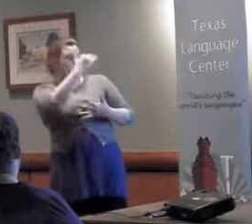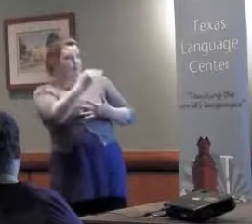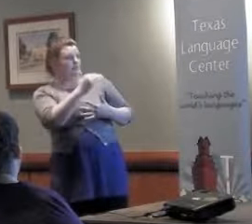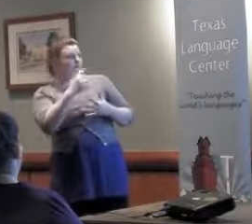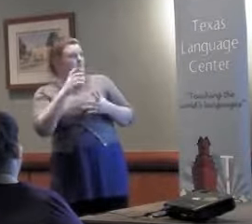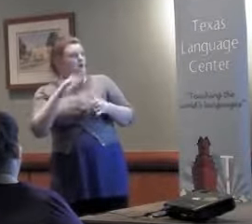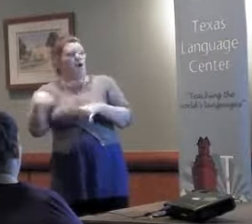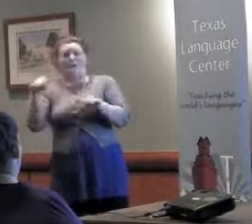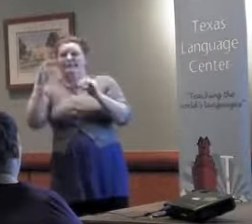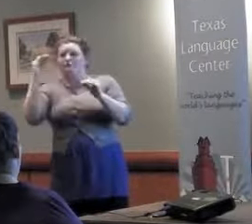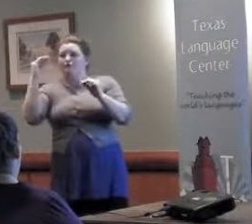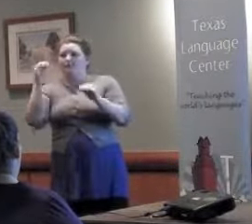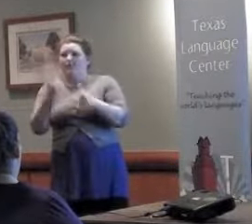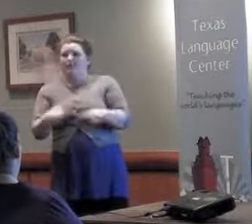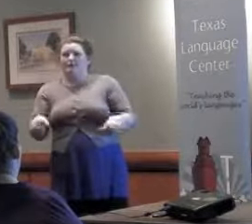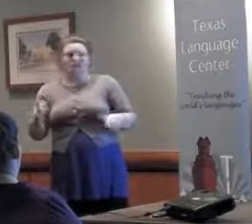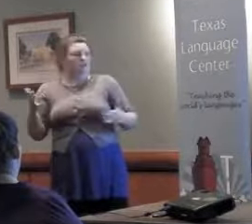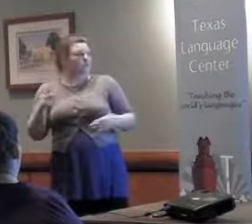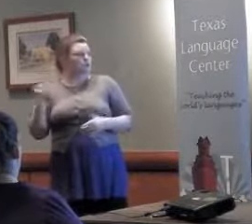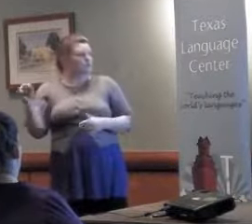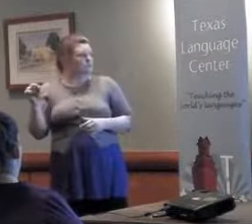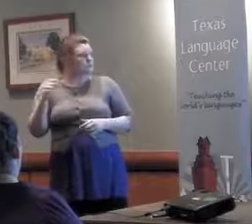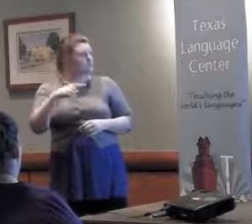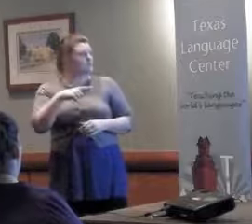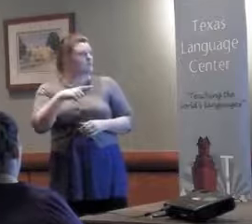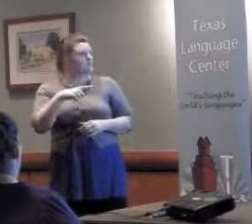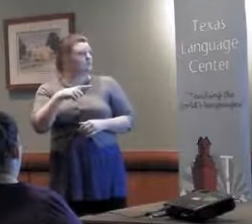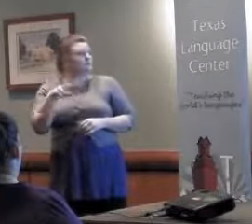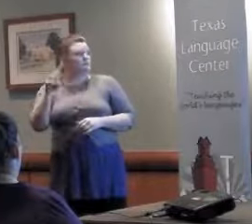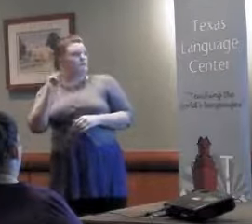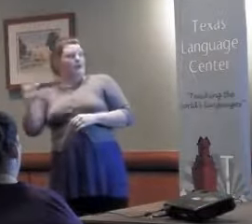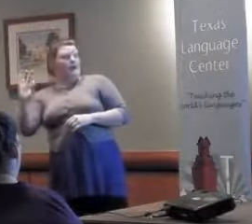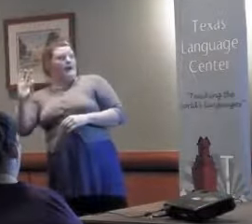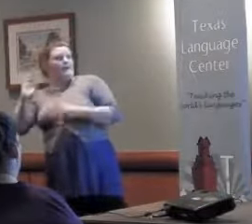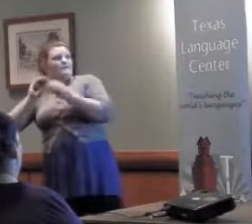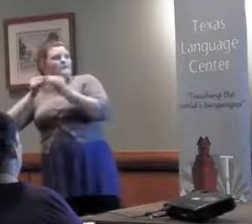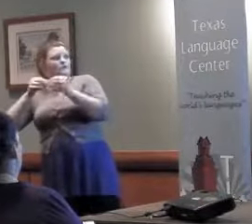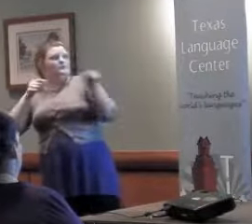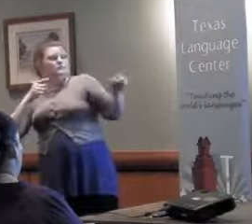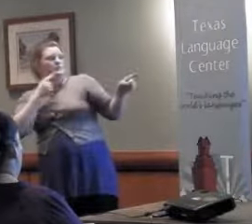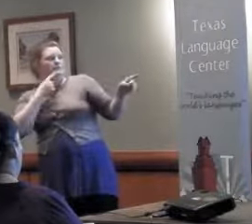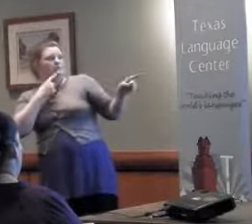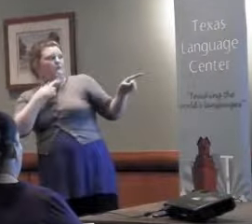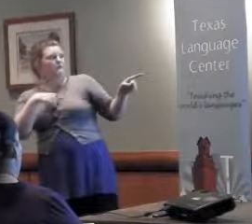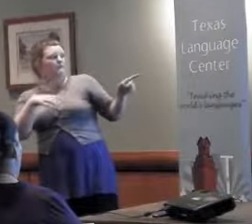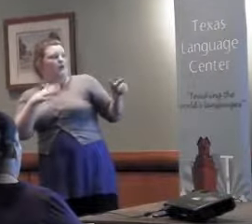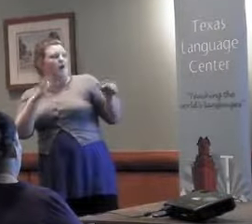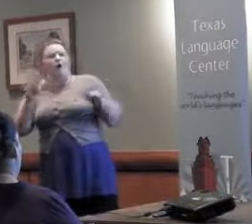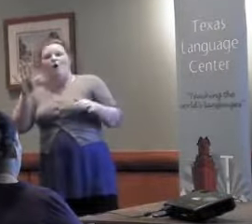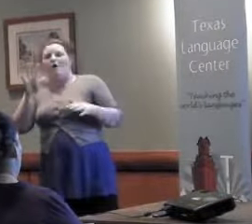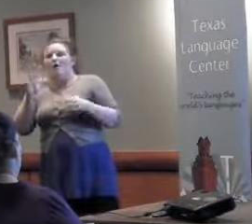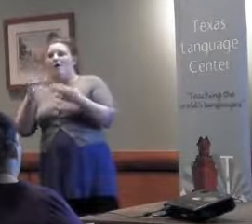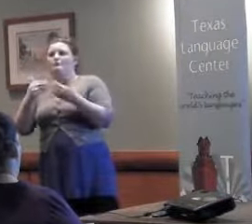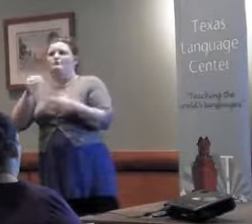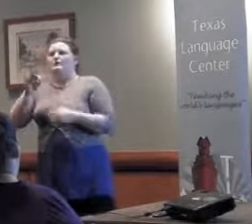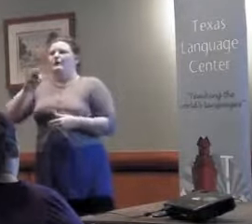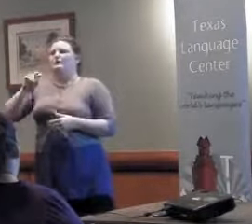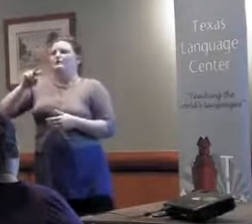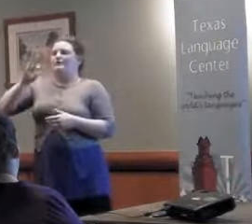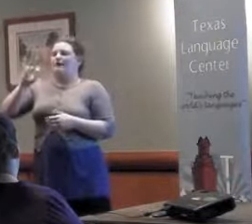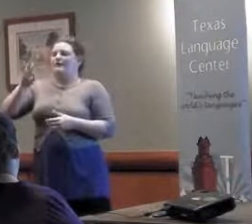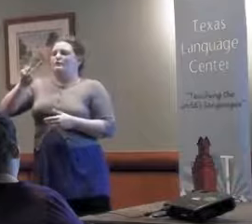commonly taught language here in the US. 2009 figures have it at nearly 92,000 students,